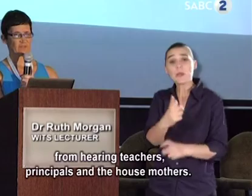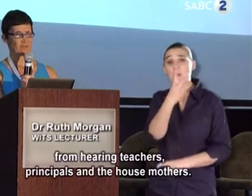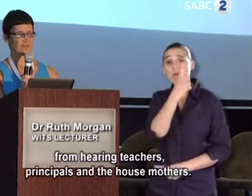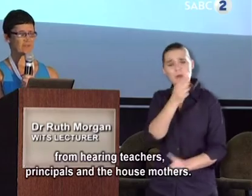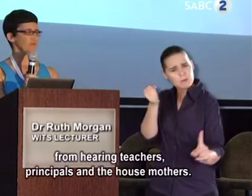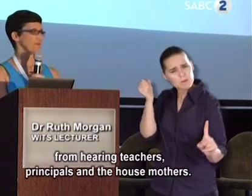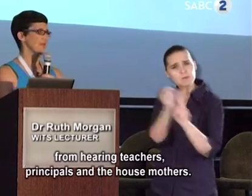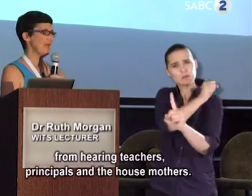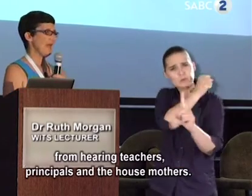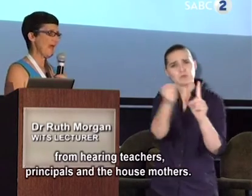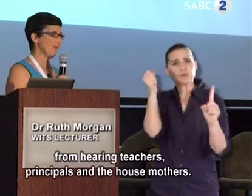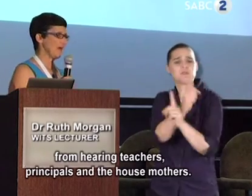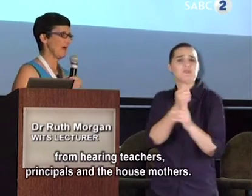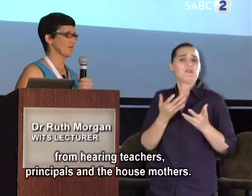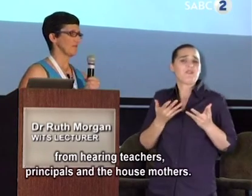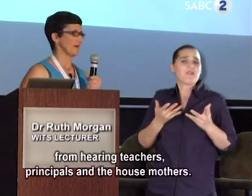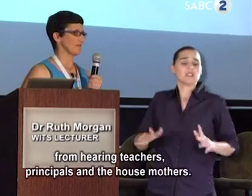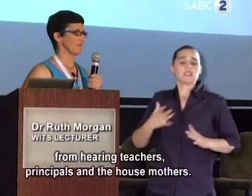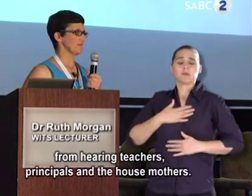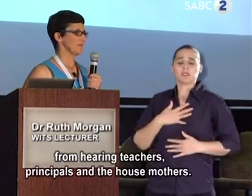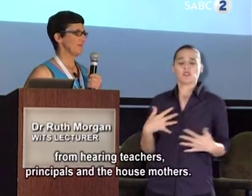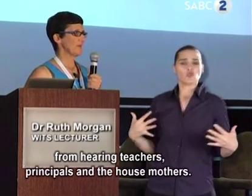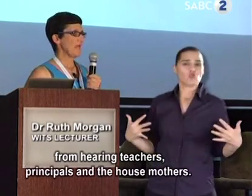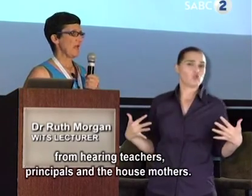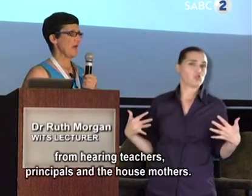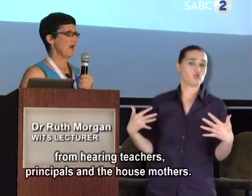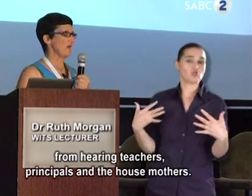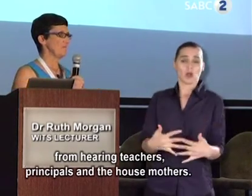the principals, and the house mothers.